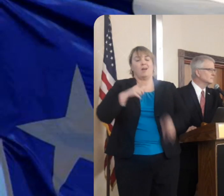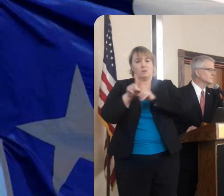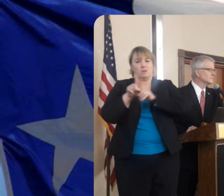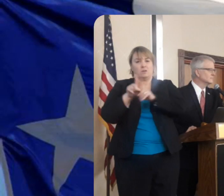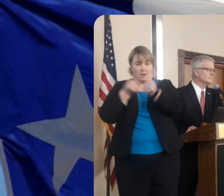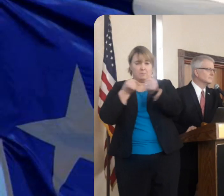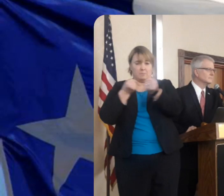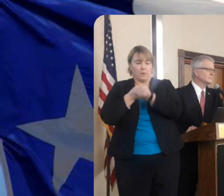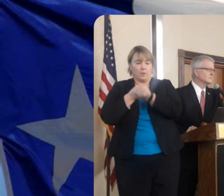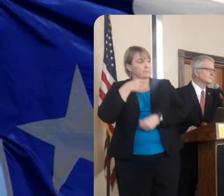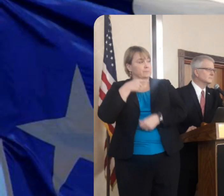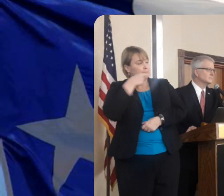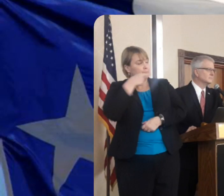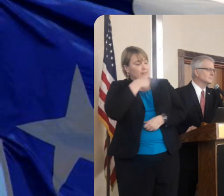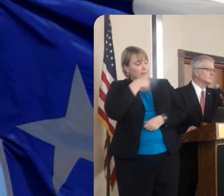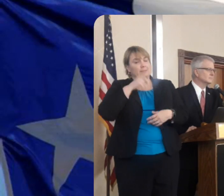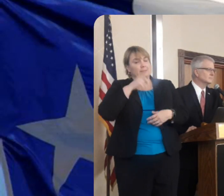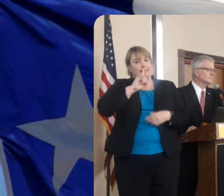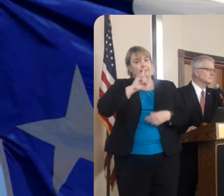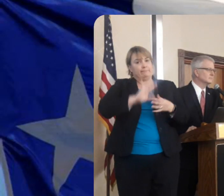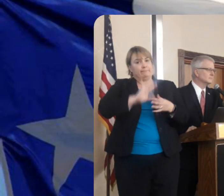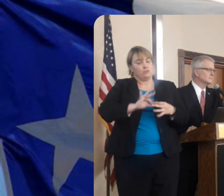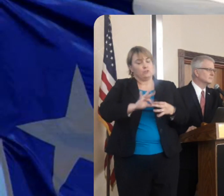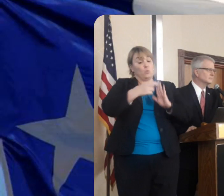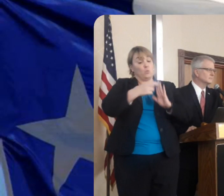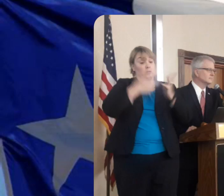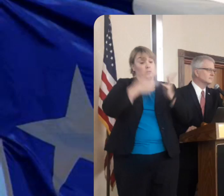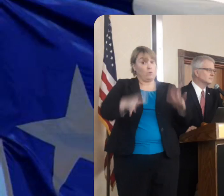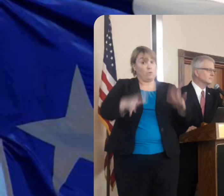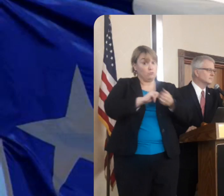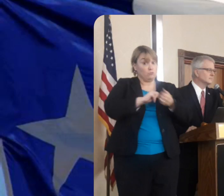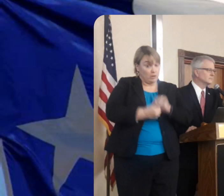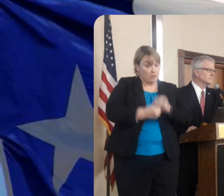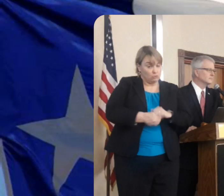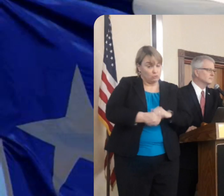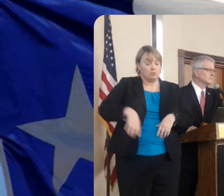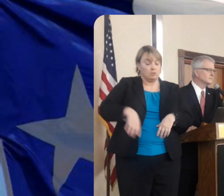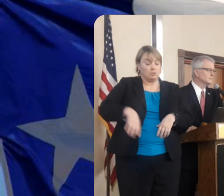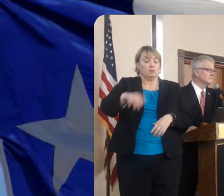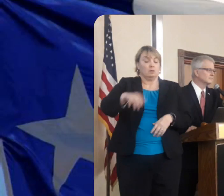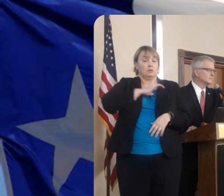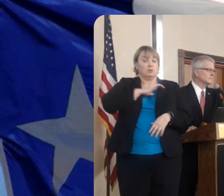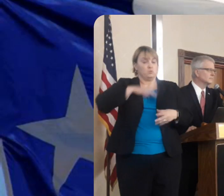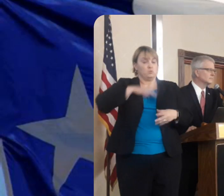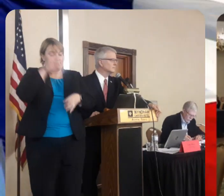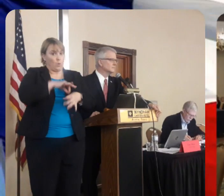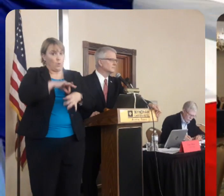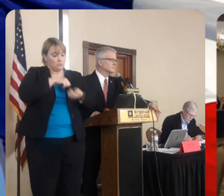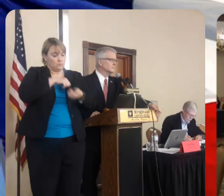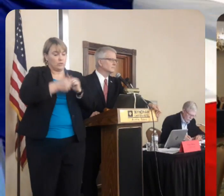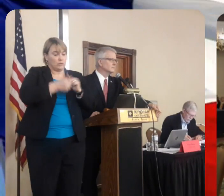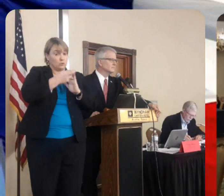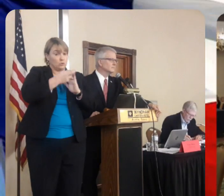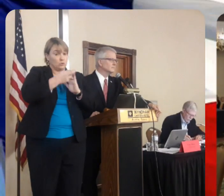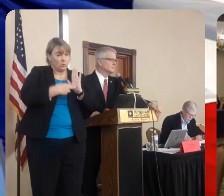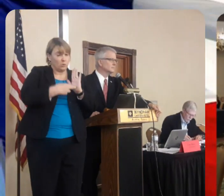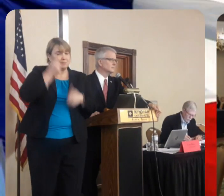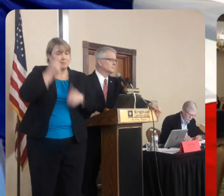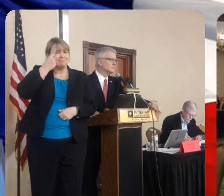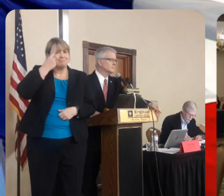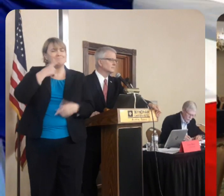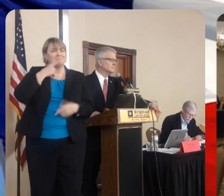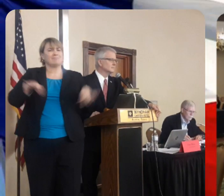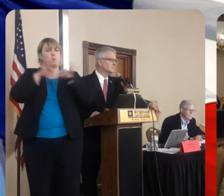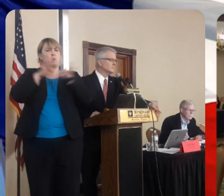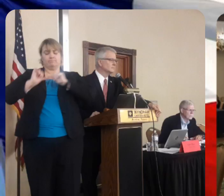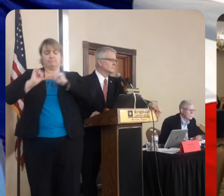pointed out, the rules have changed. The commissioner voted those rules in, but more importantly, it's about continuity of government, which is